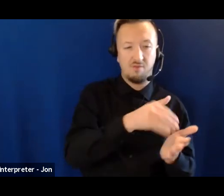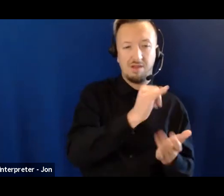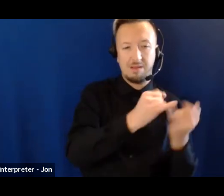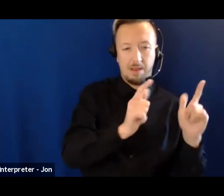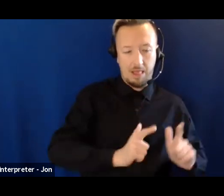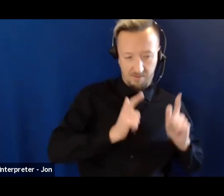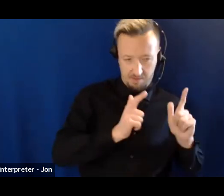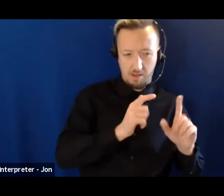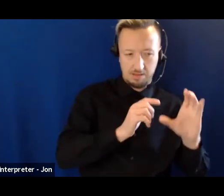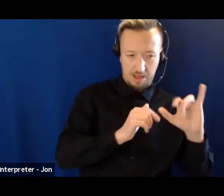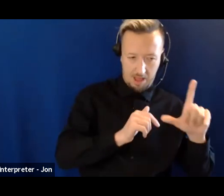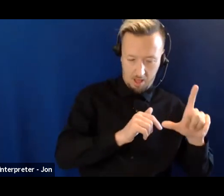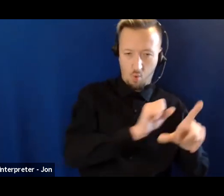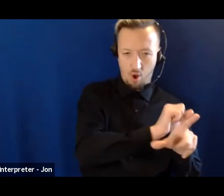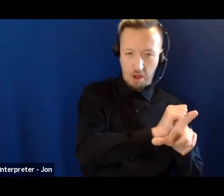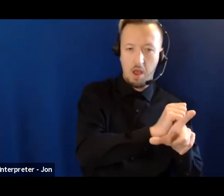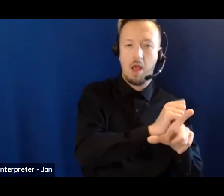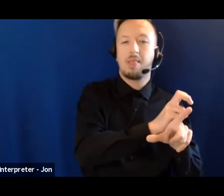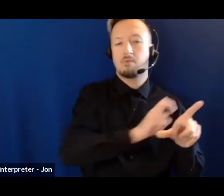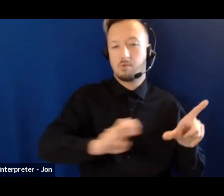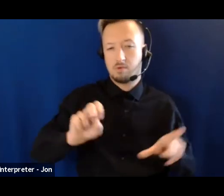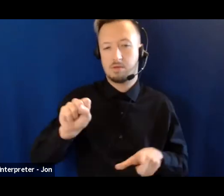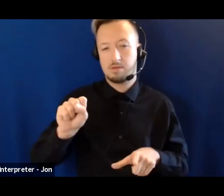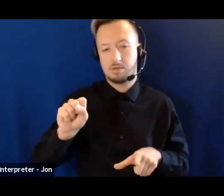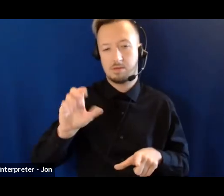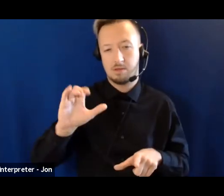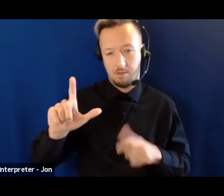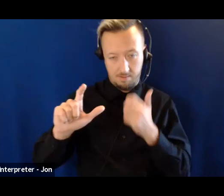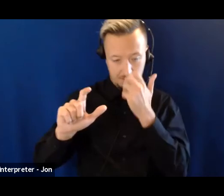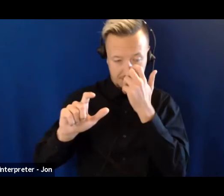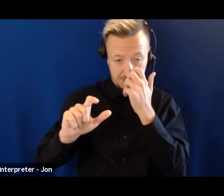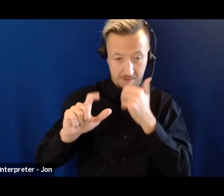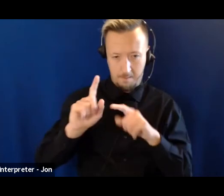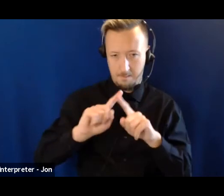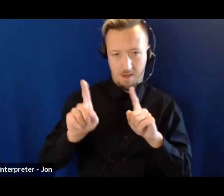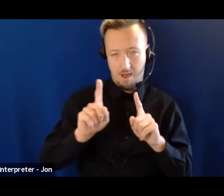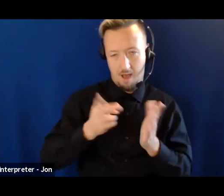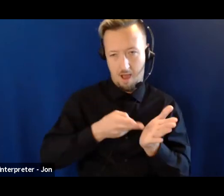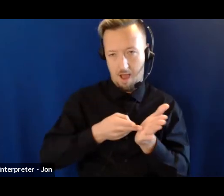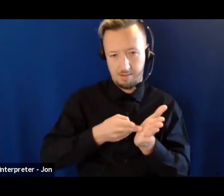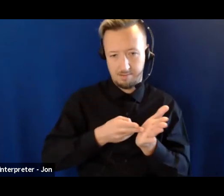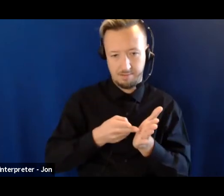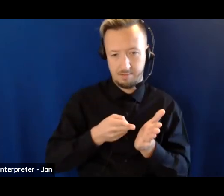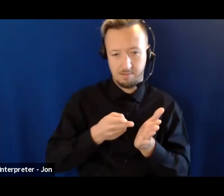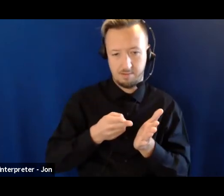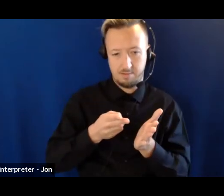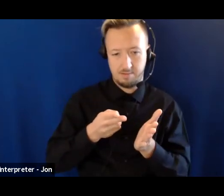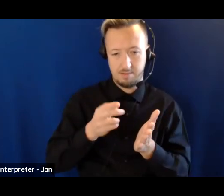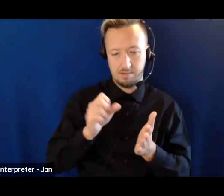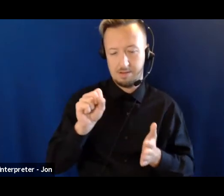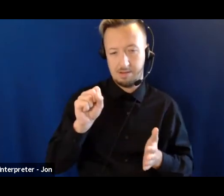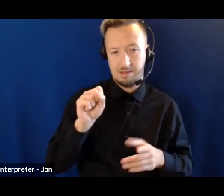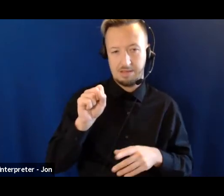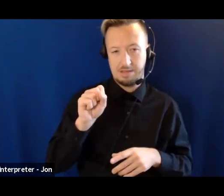familiar with the silk, although I had no idea really all the